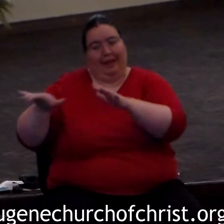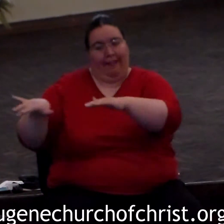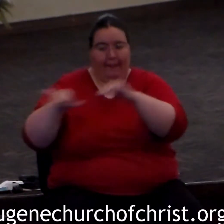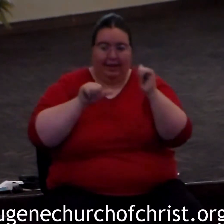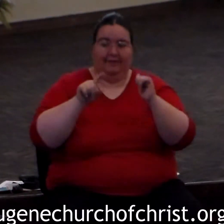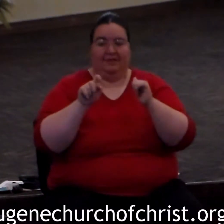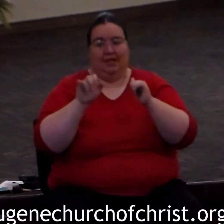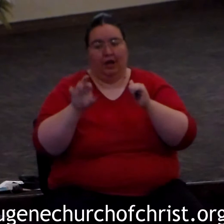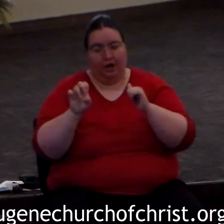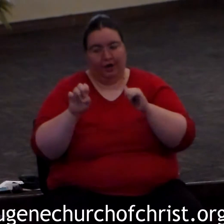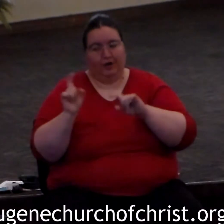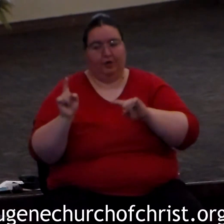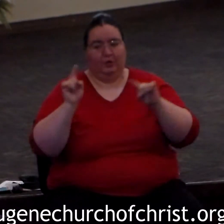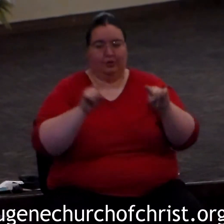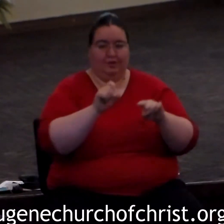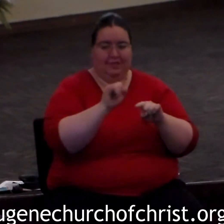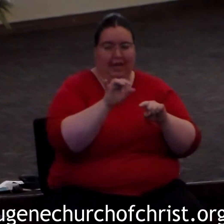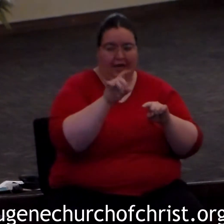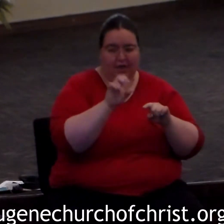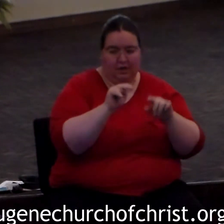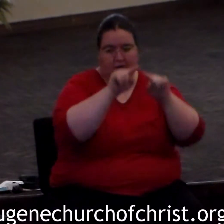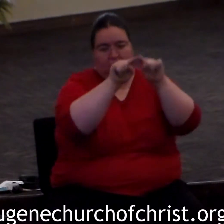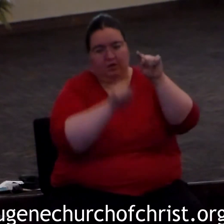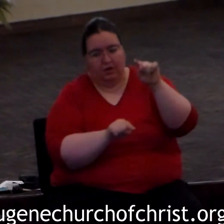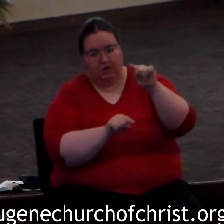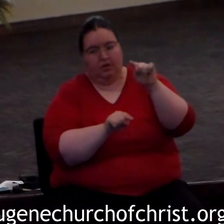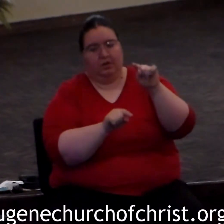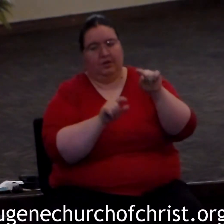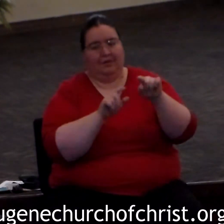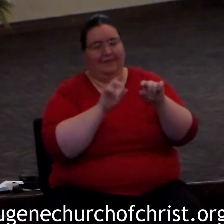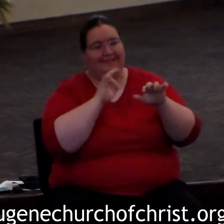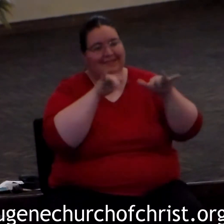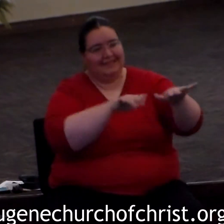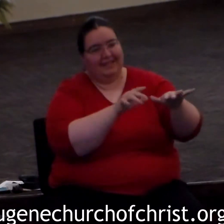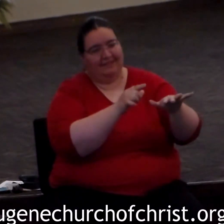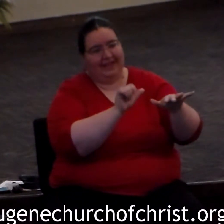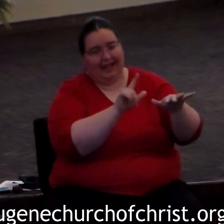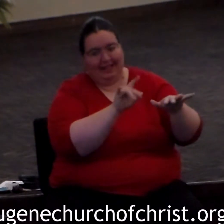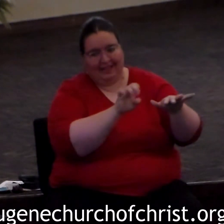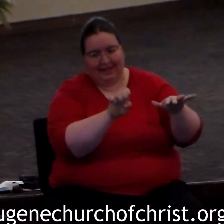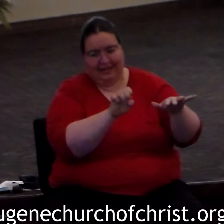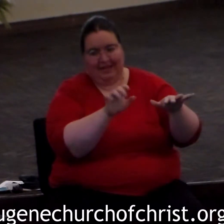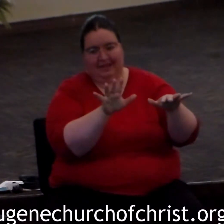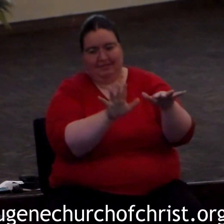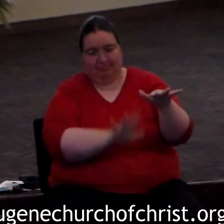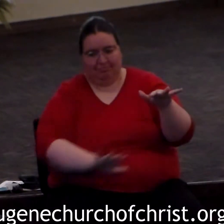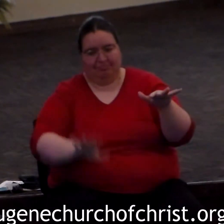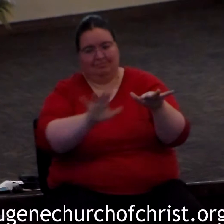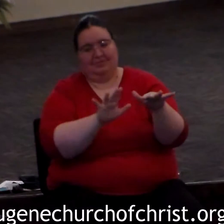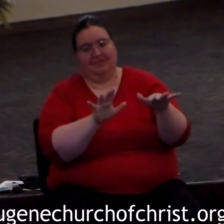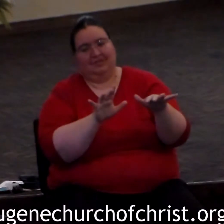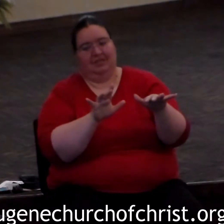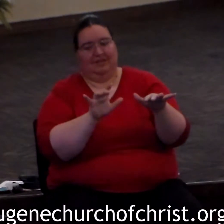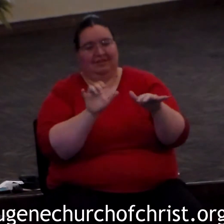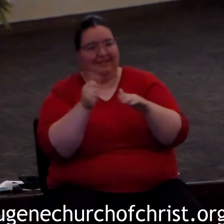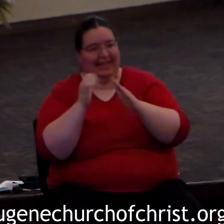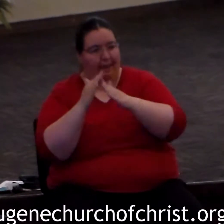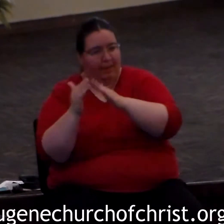down to the Sea of Galilee, into the region of the Decapolis. There were some people that brought him a man who was deaf and could hardly talk, and